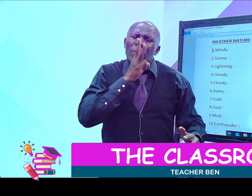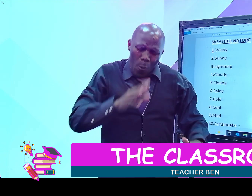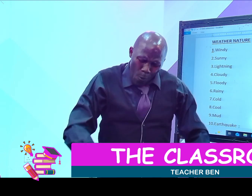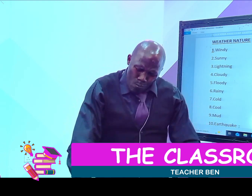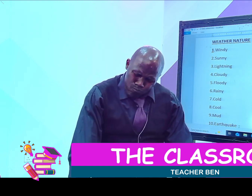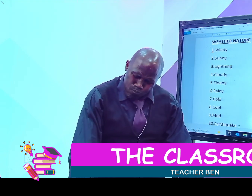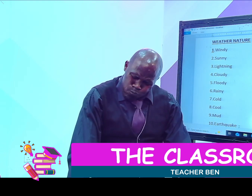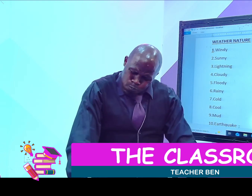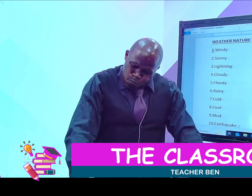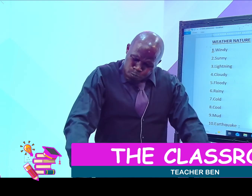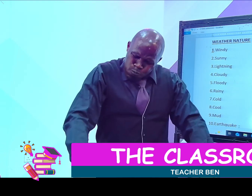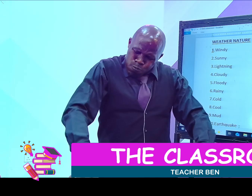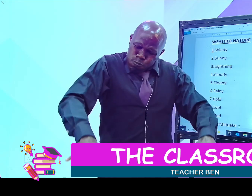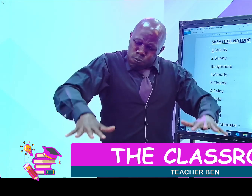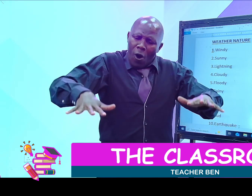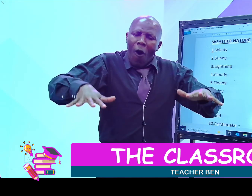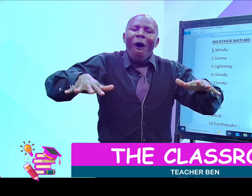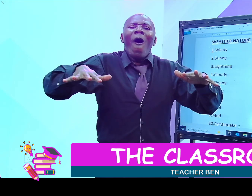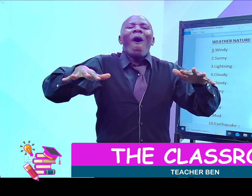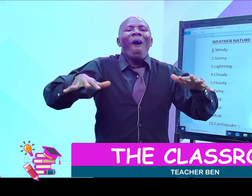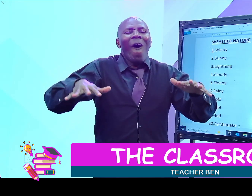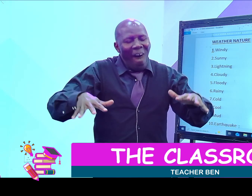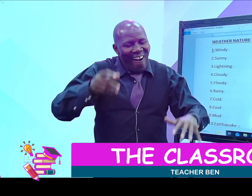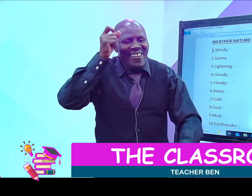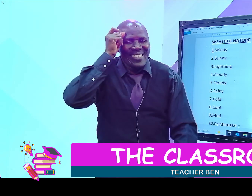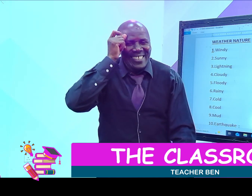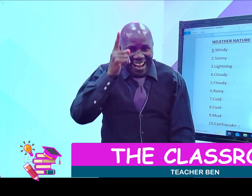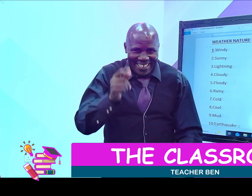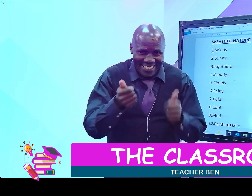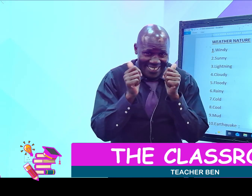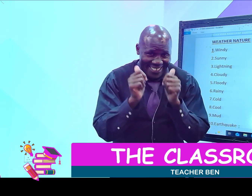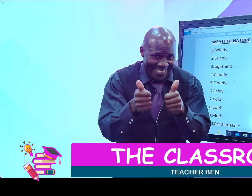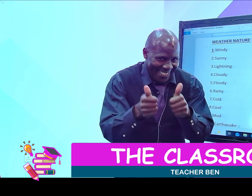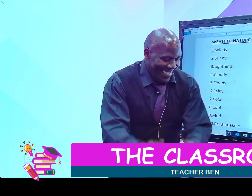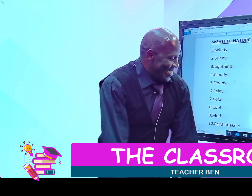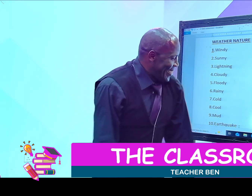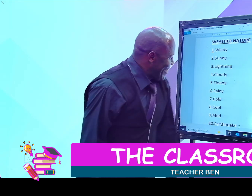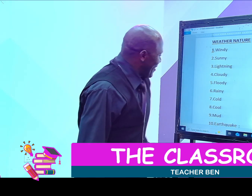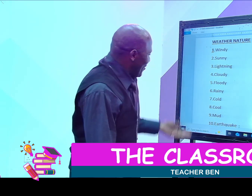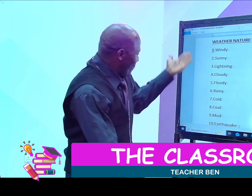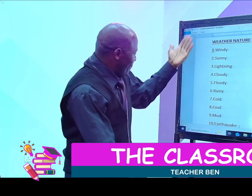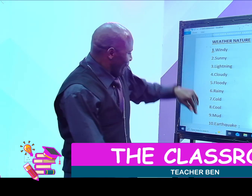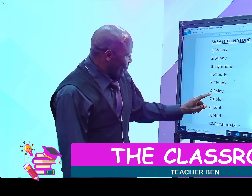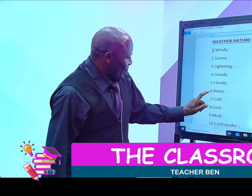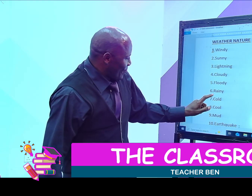heavy, the water level rises, and that is why we sign it that way, floody.